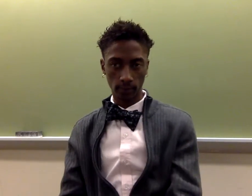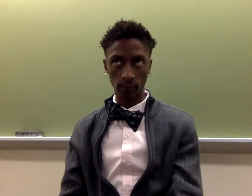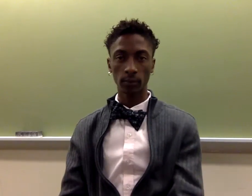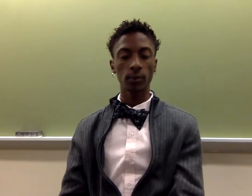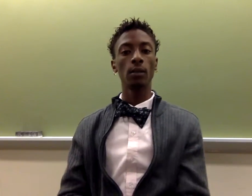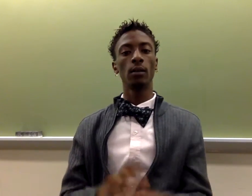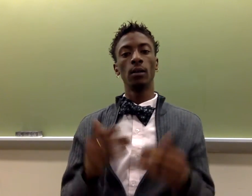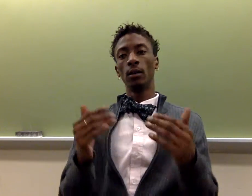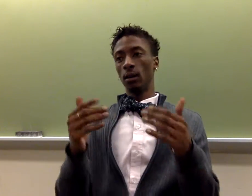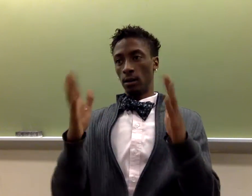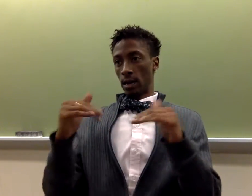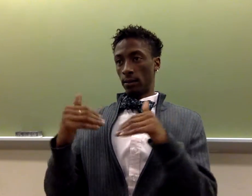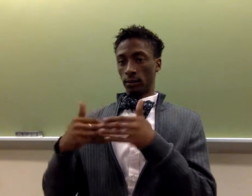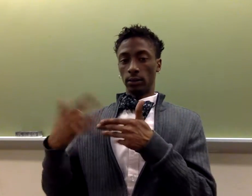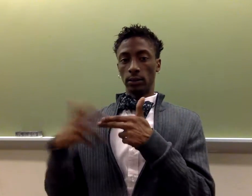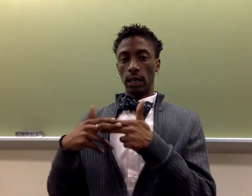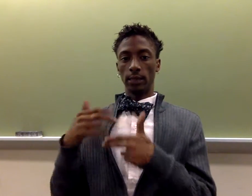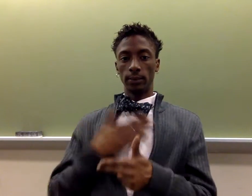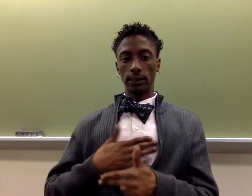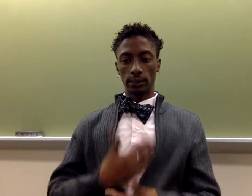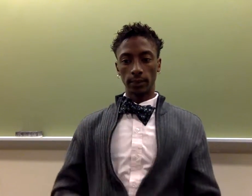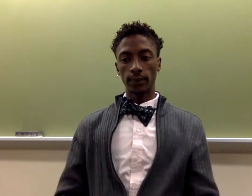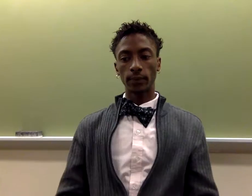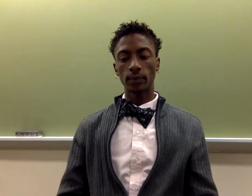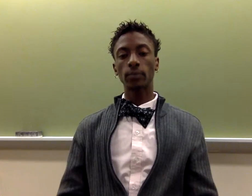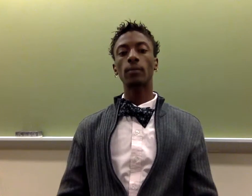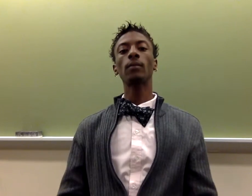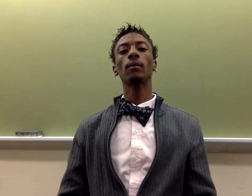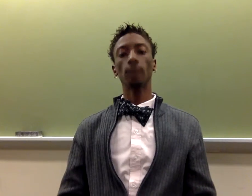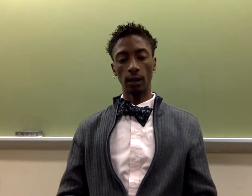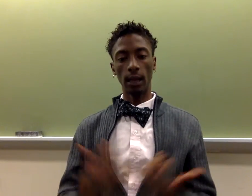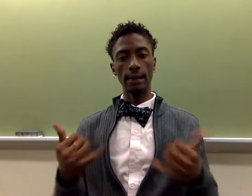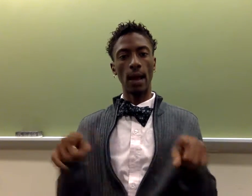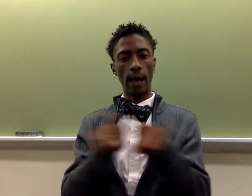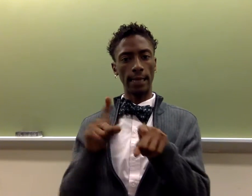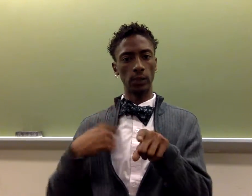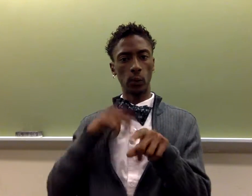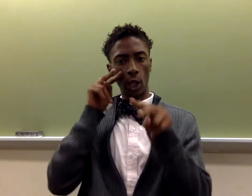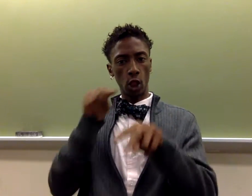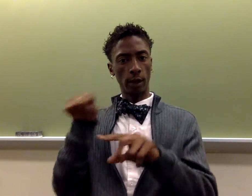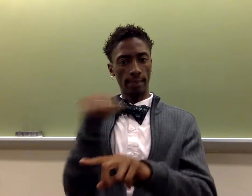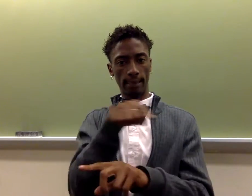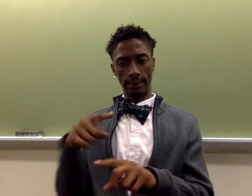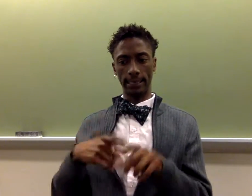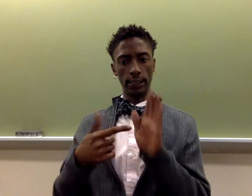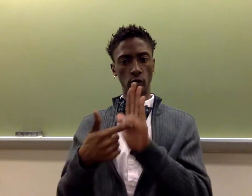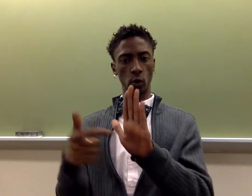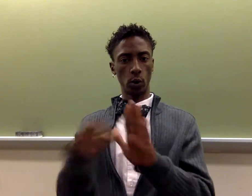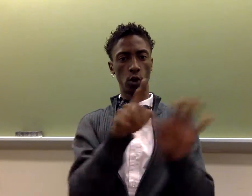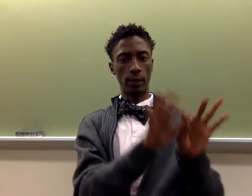Next slide, please. Now, as we look at this and showing you the significance of that,